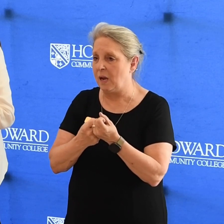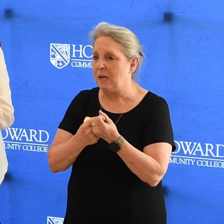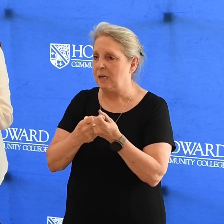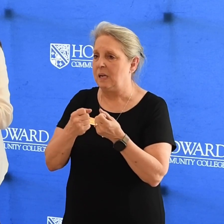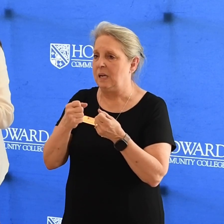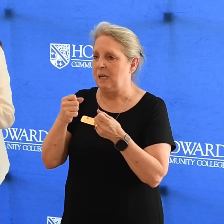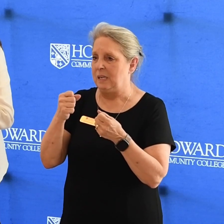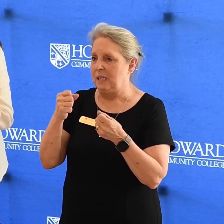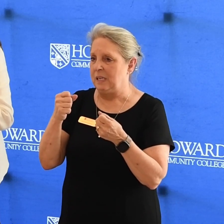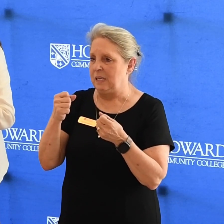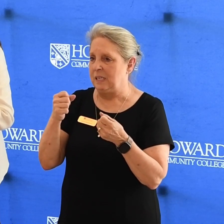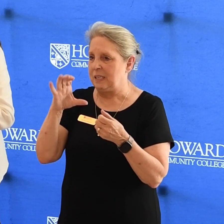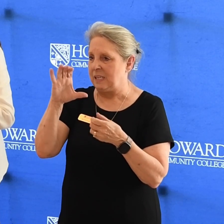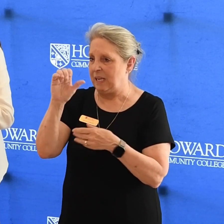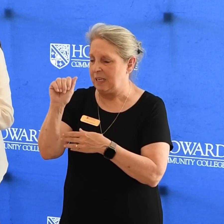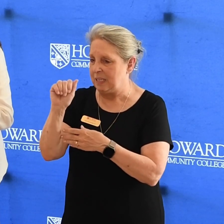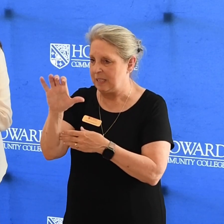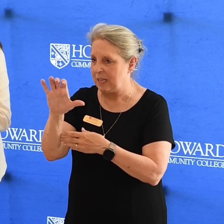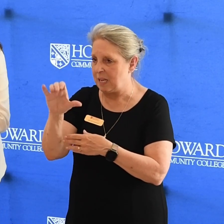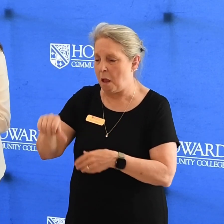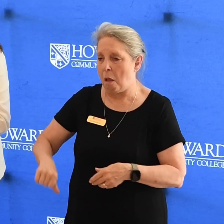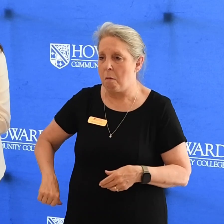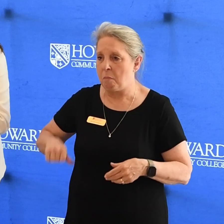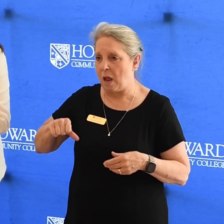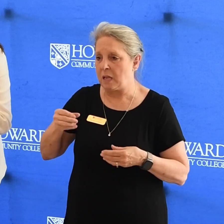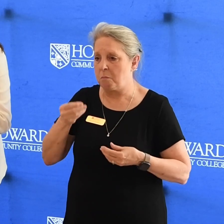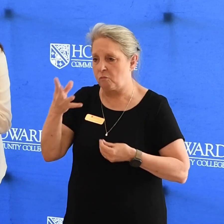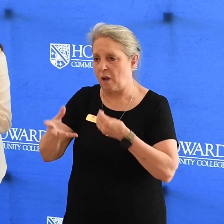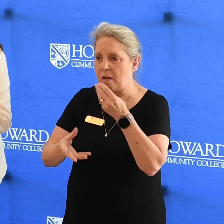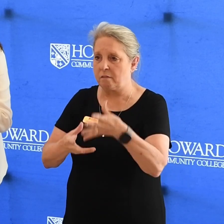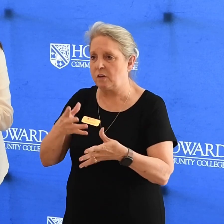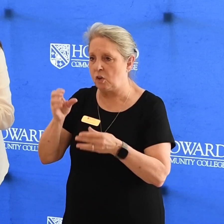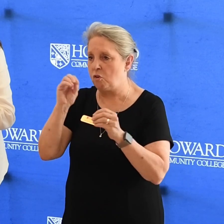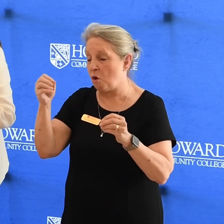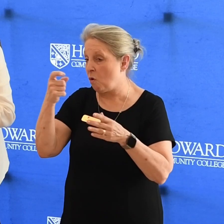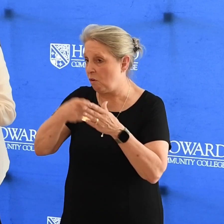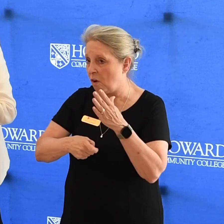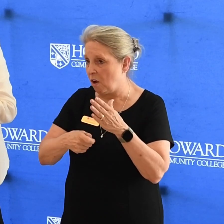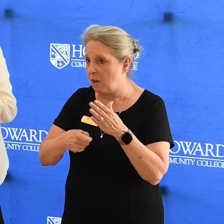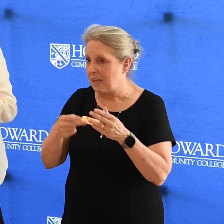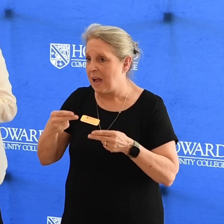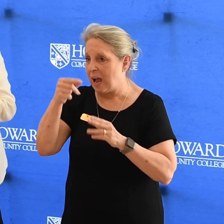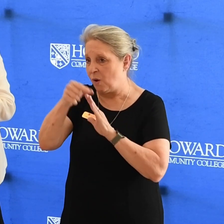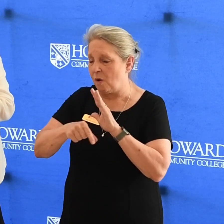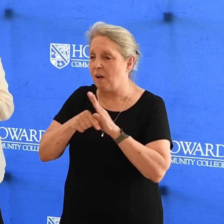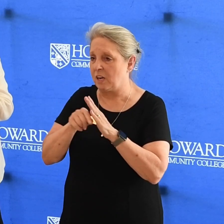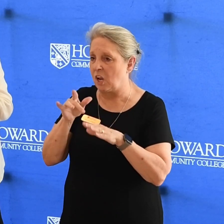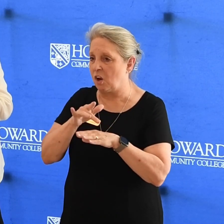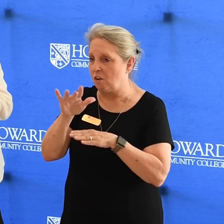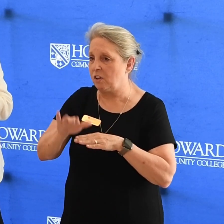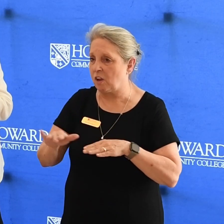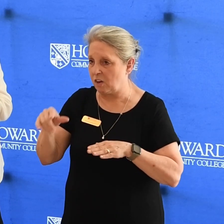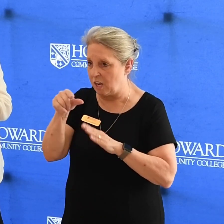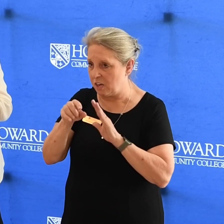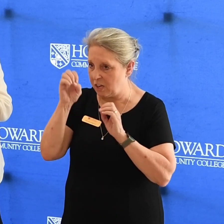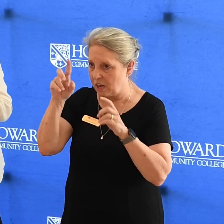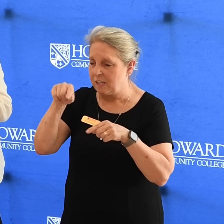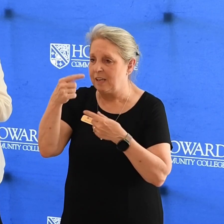weatherization program, CAC has proudly been providing no-cost, high-quality early childhood education